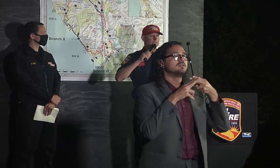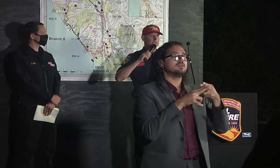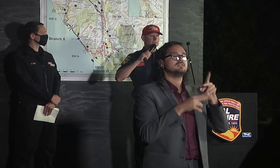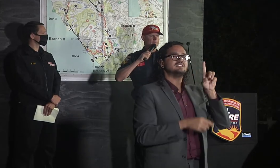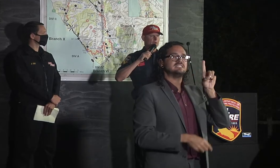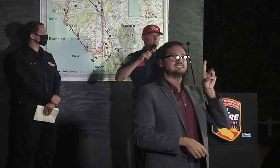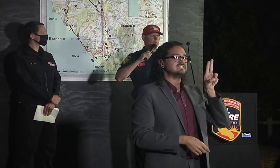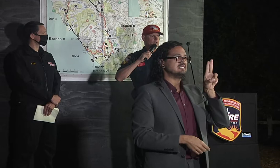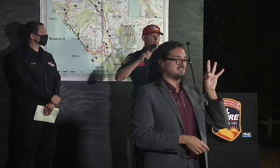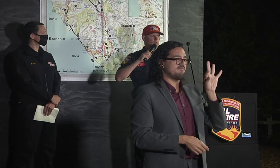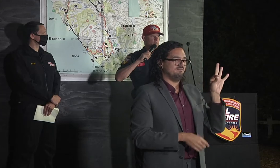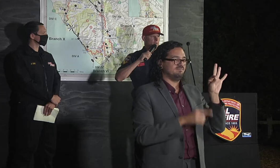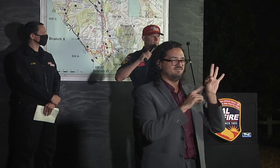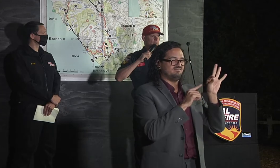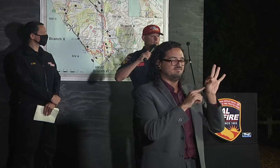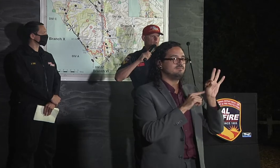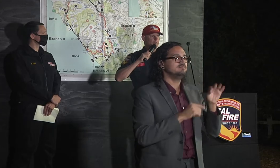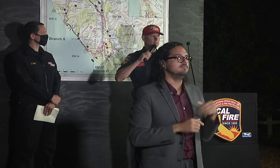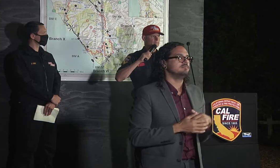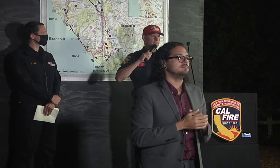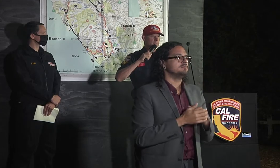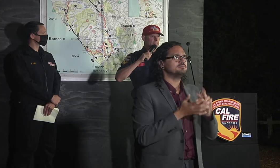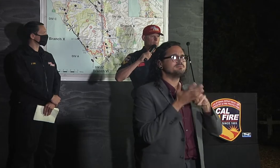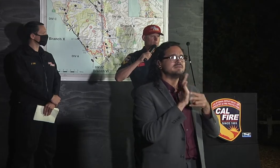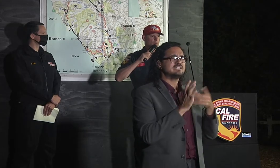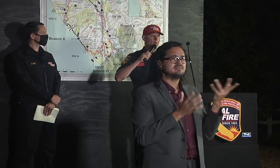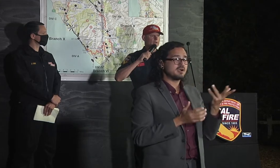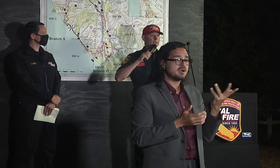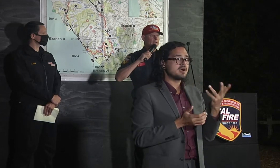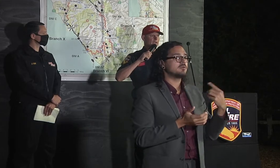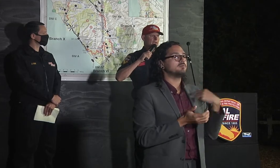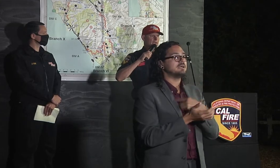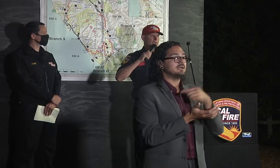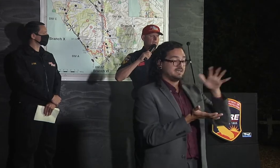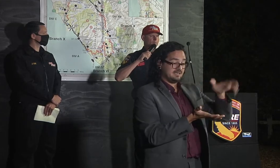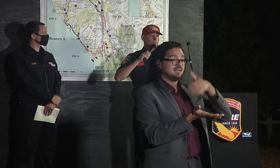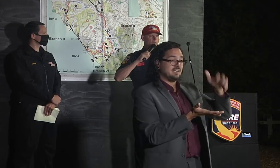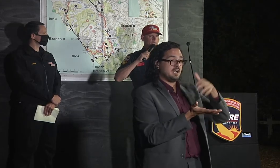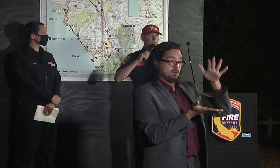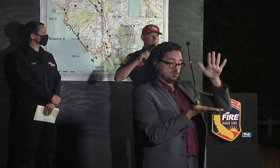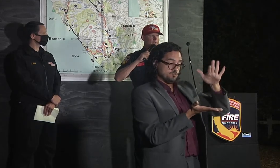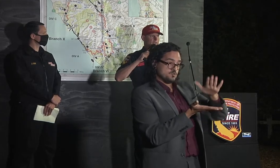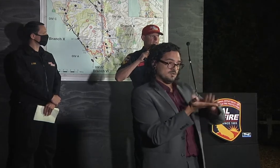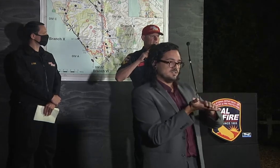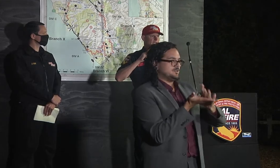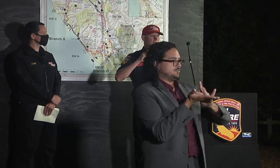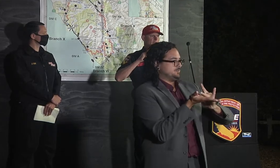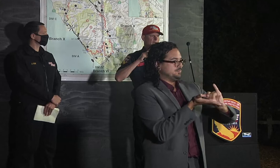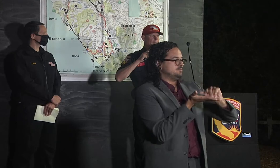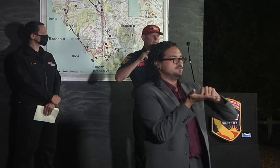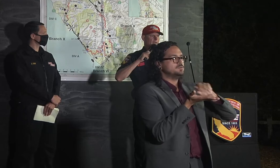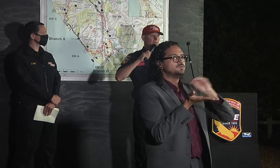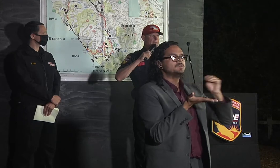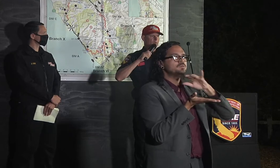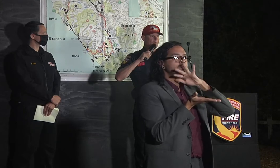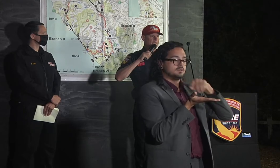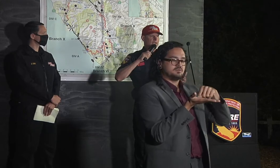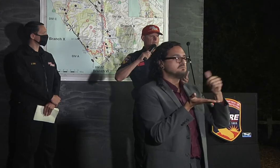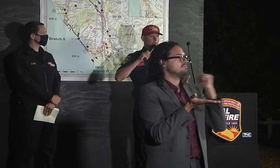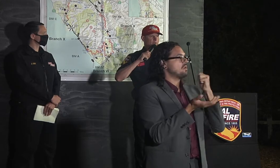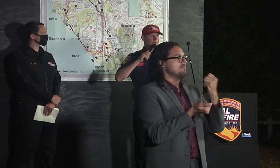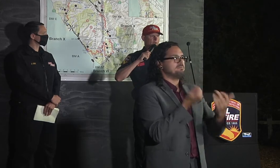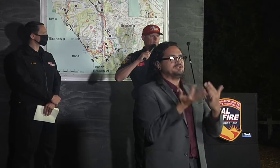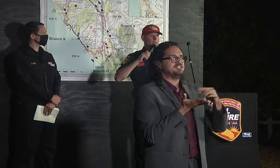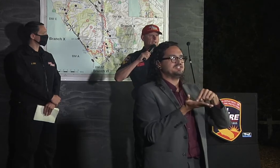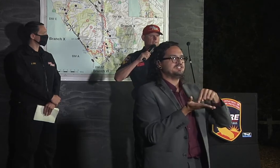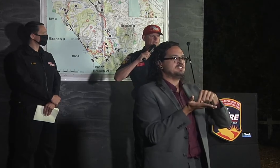those lines down to bare mineral soil or bare soil that won't burn. And when you're dealing with this kind of environment, you really have